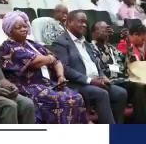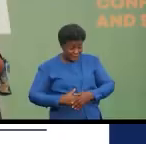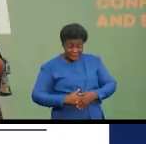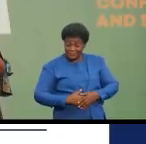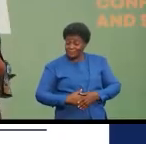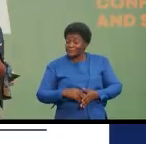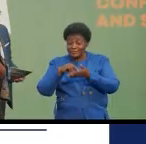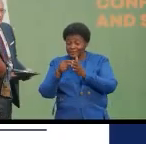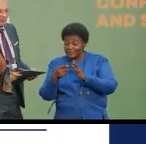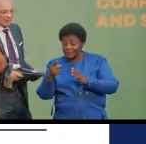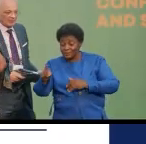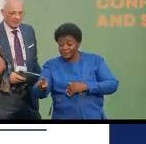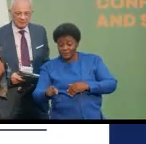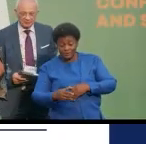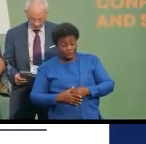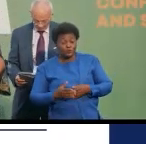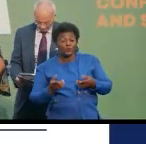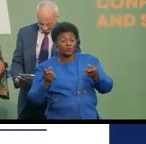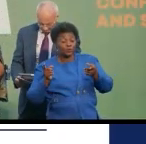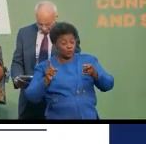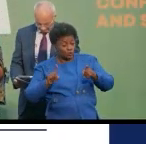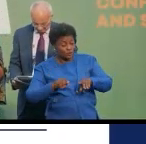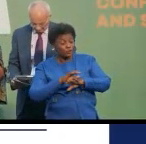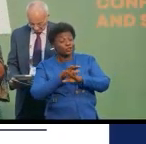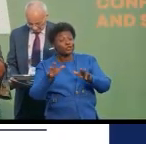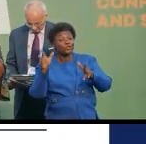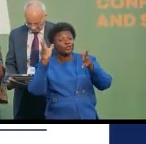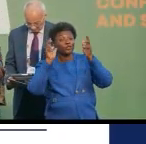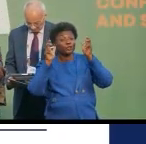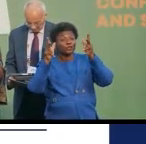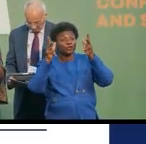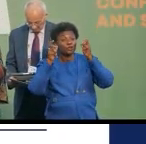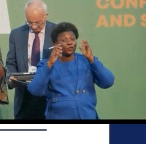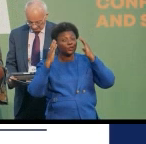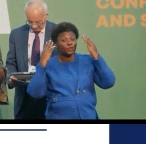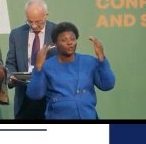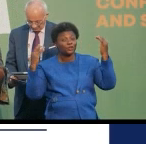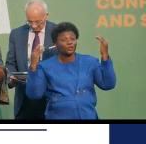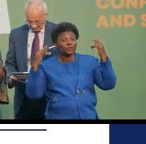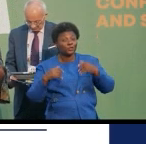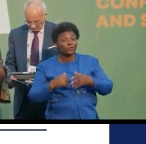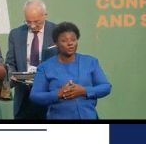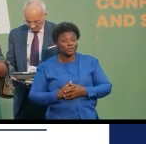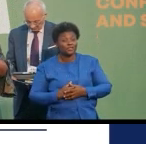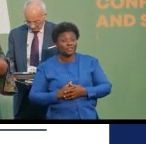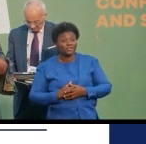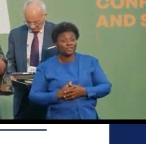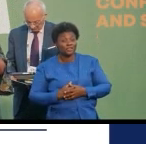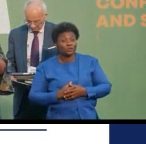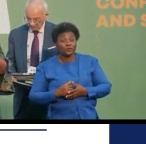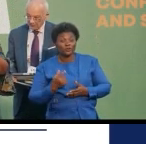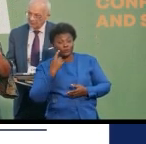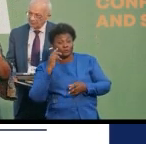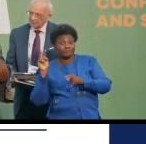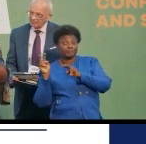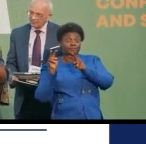It means even when you don't hear sounds, you cannot hear sounds. When you see